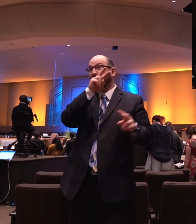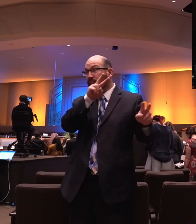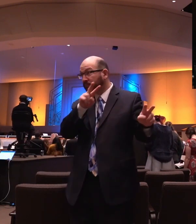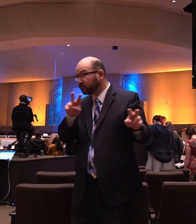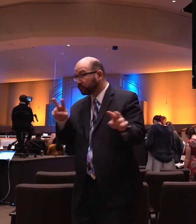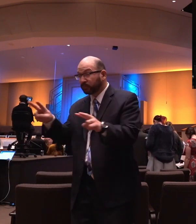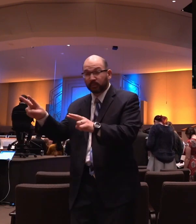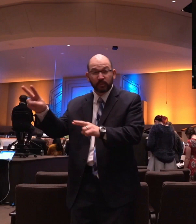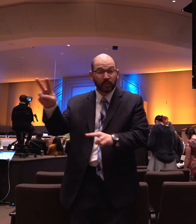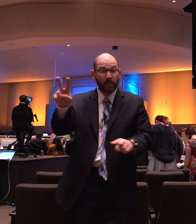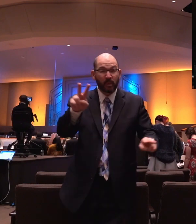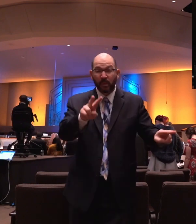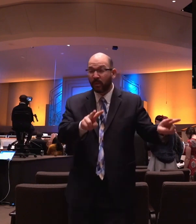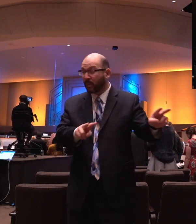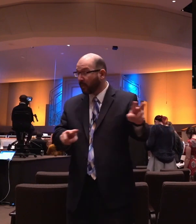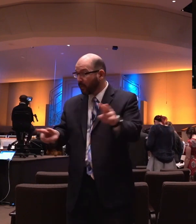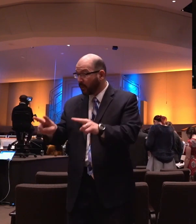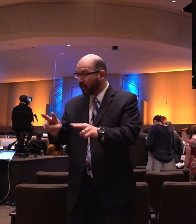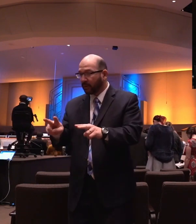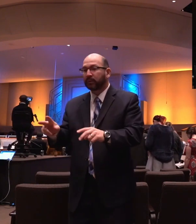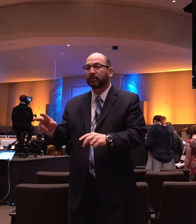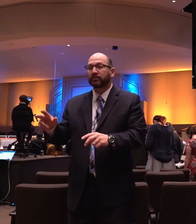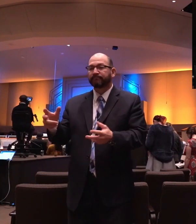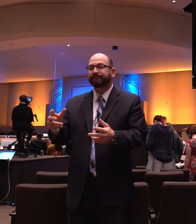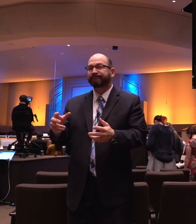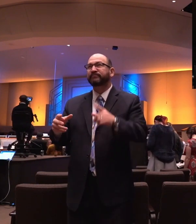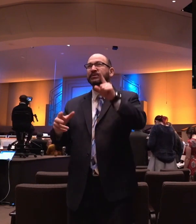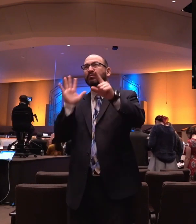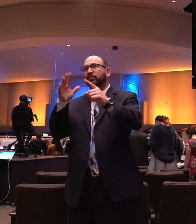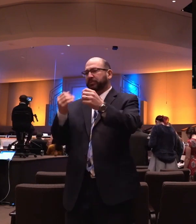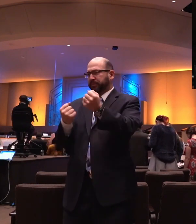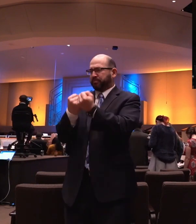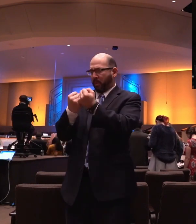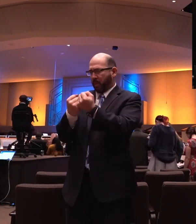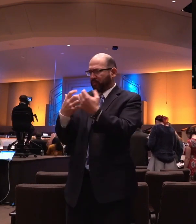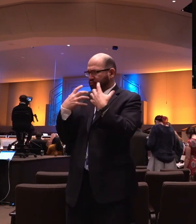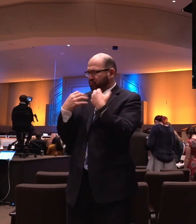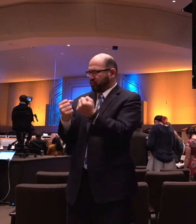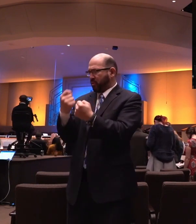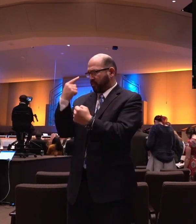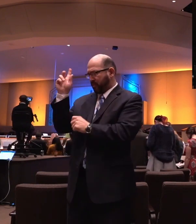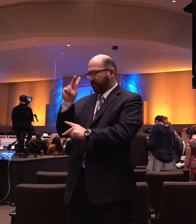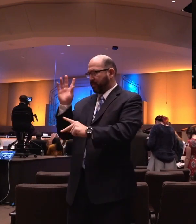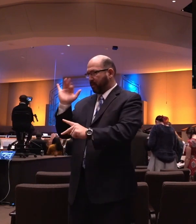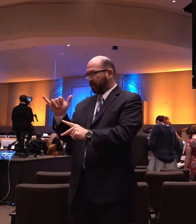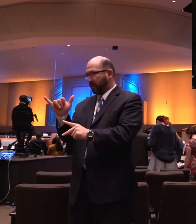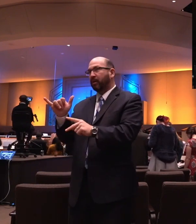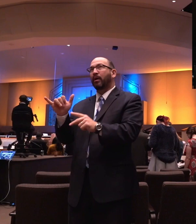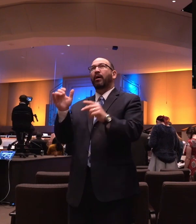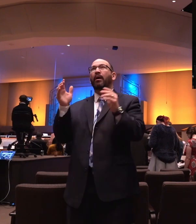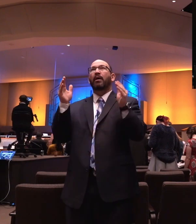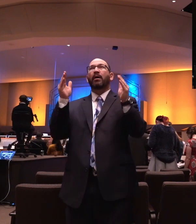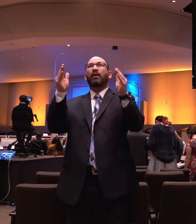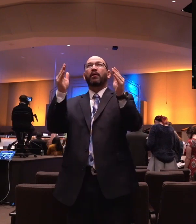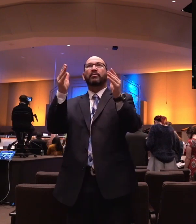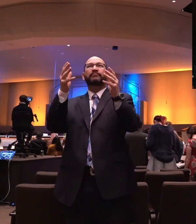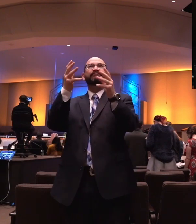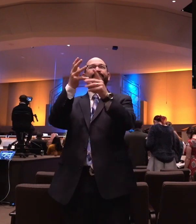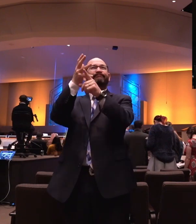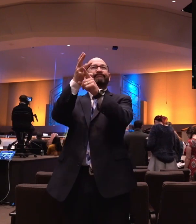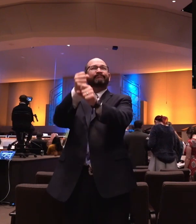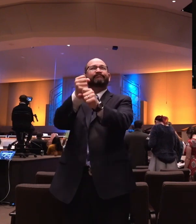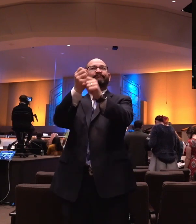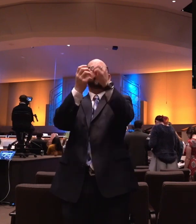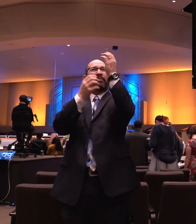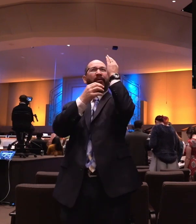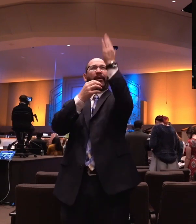throughout the whole earth to show himself strong in the behalf of them whose heart is perfect toward